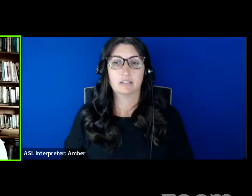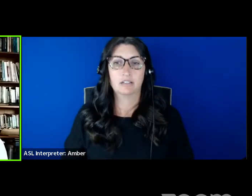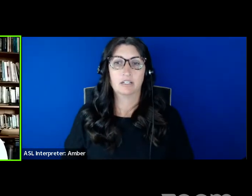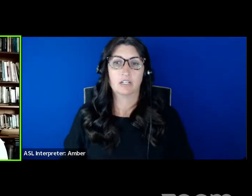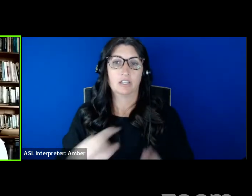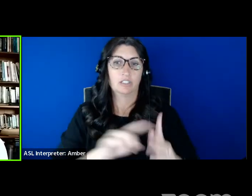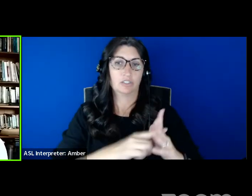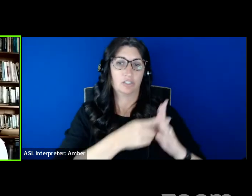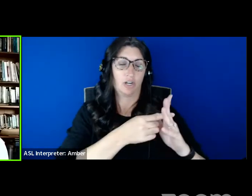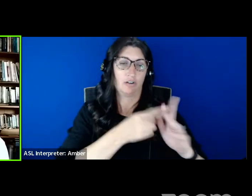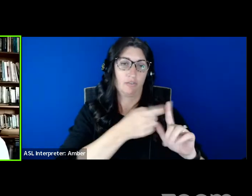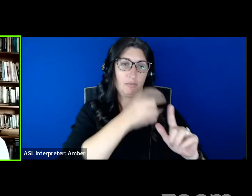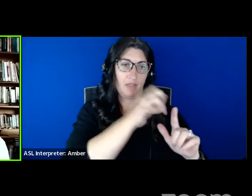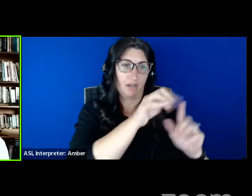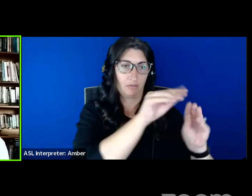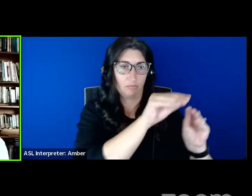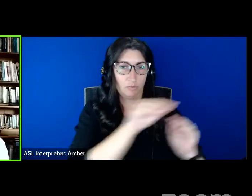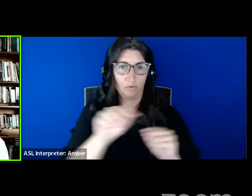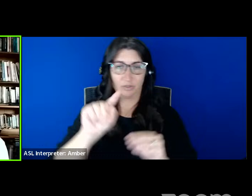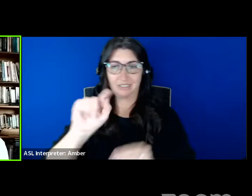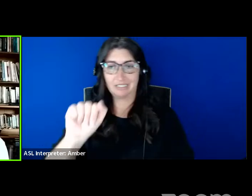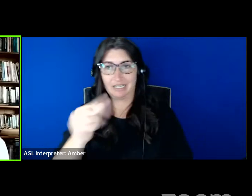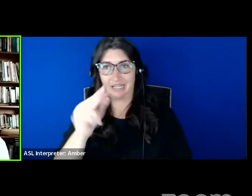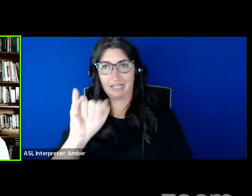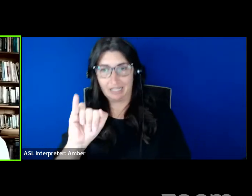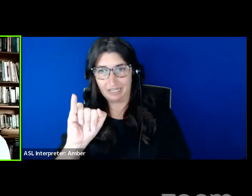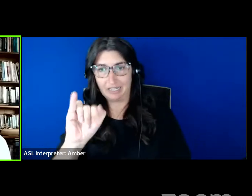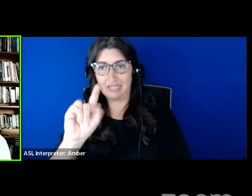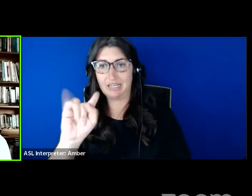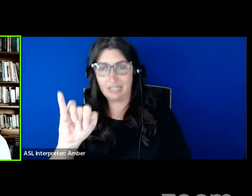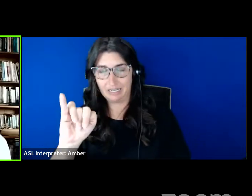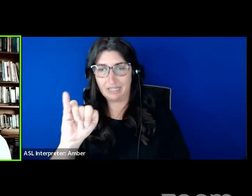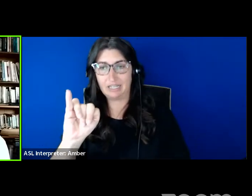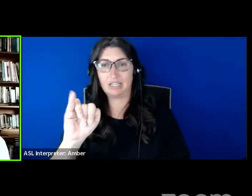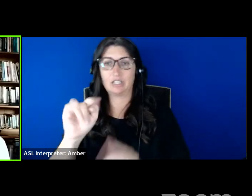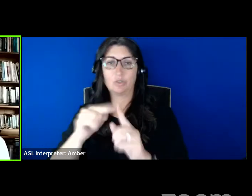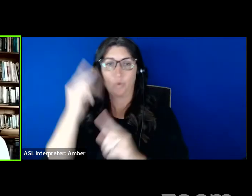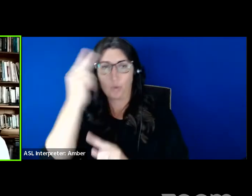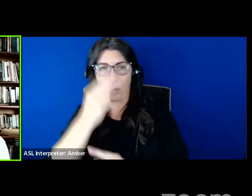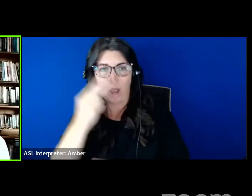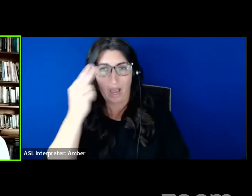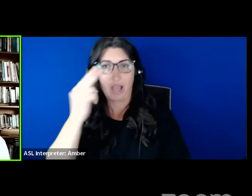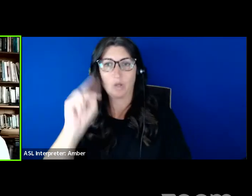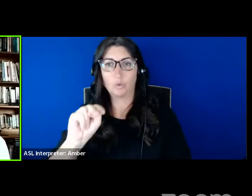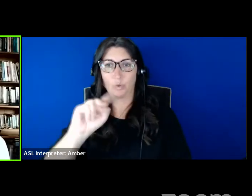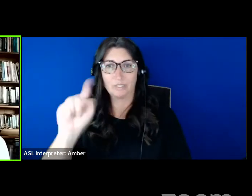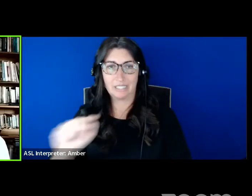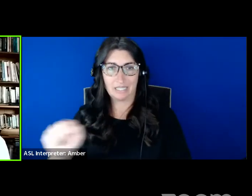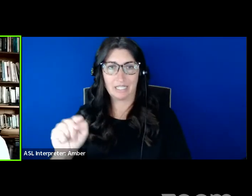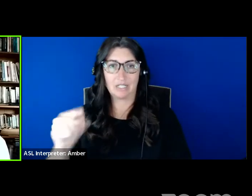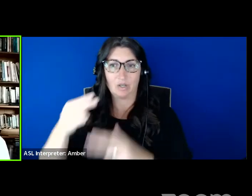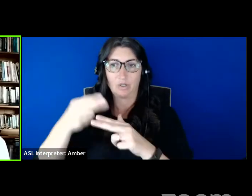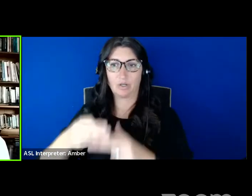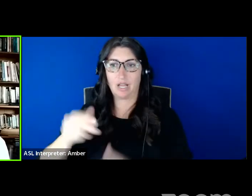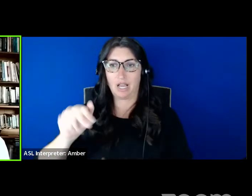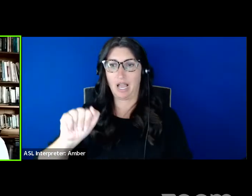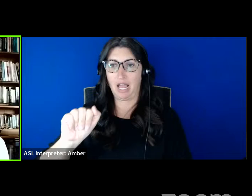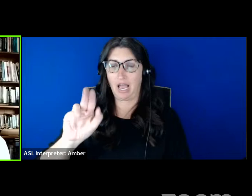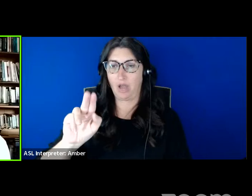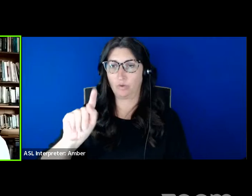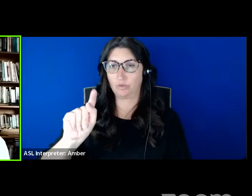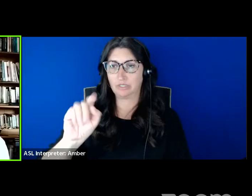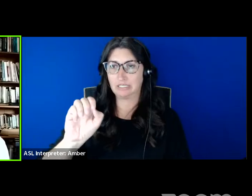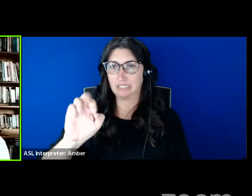there to Tahiti, up to Hawaii, and then also to New Zealand, or where we call Aotearoa. That is